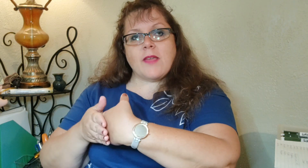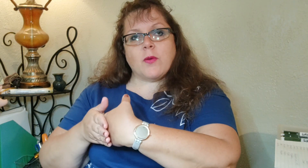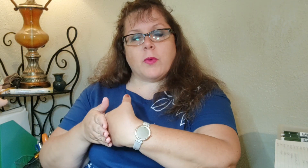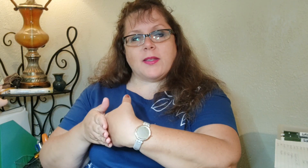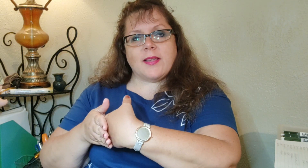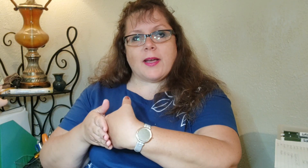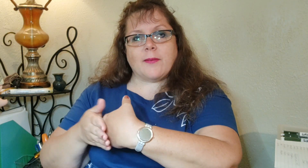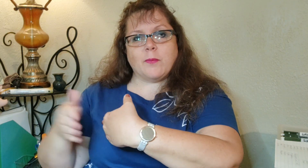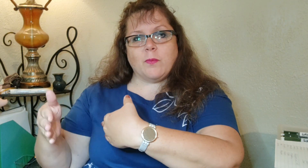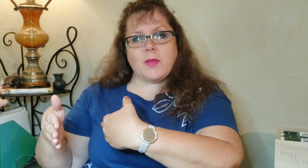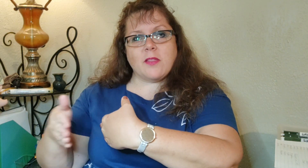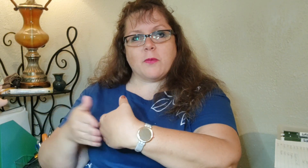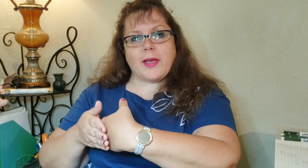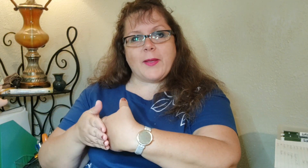even one time, either way.